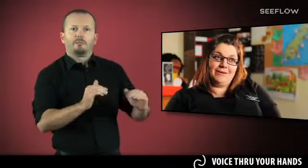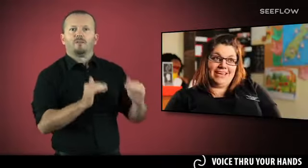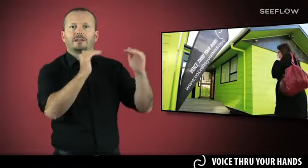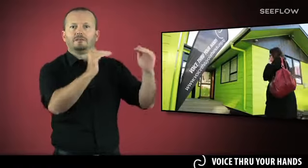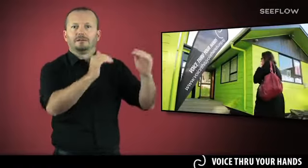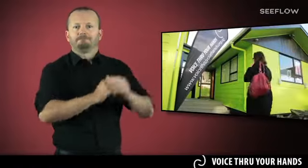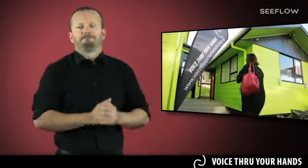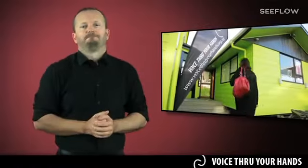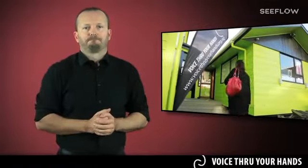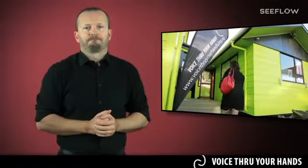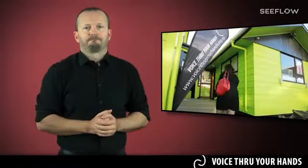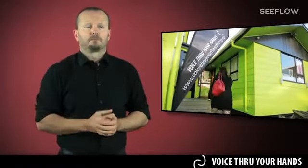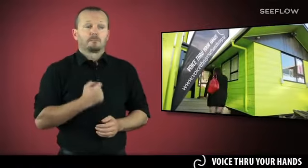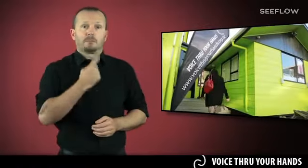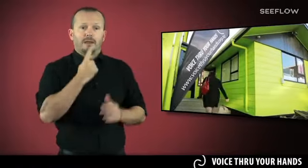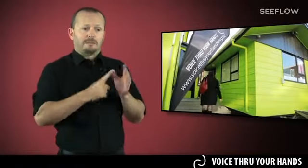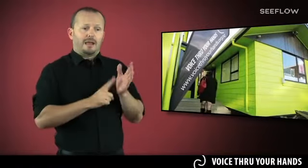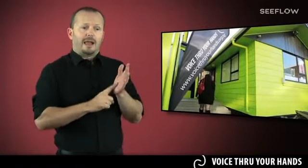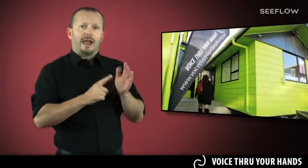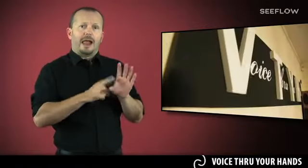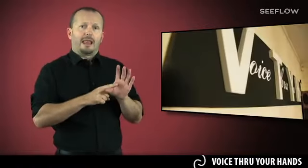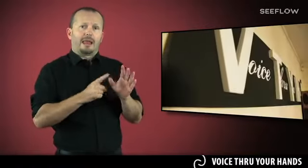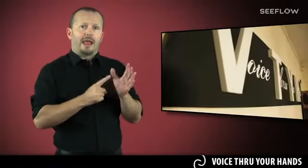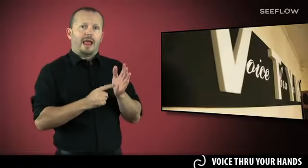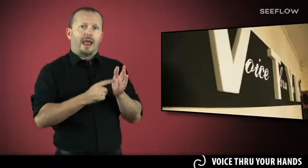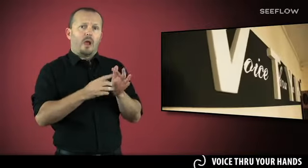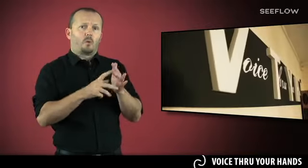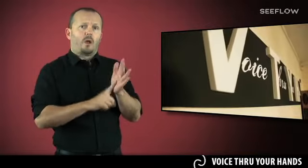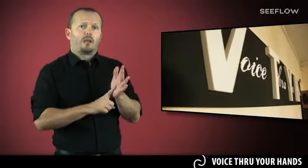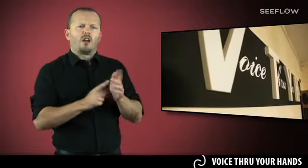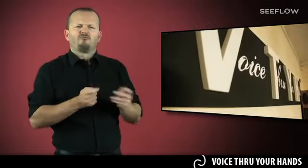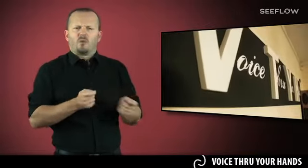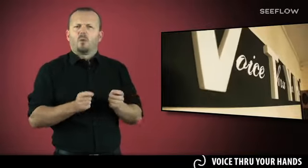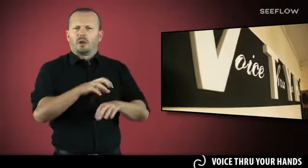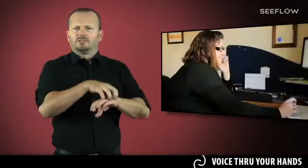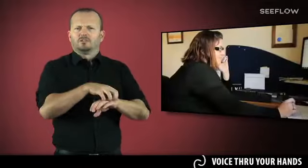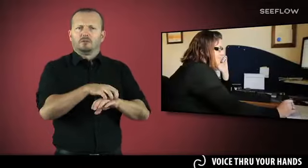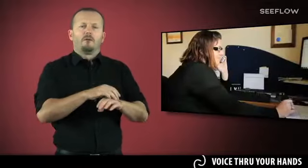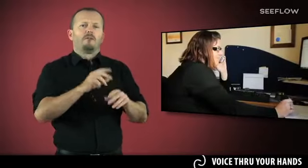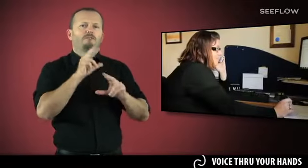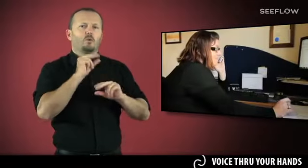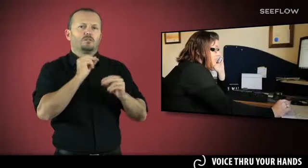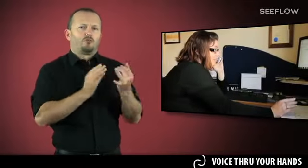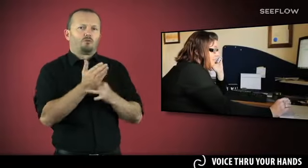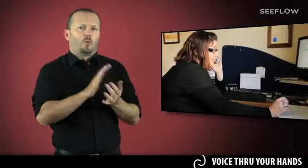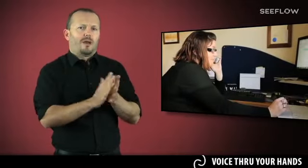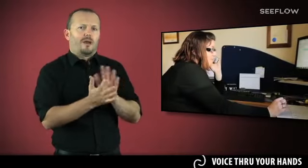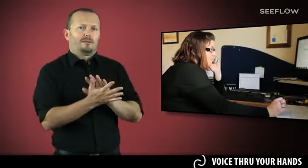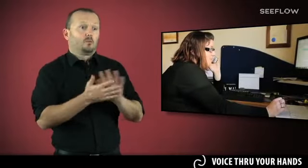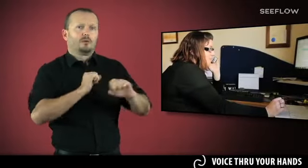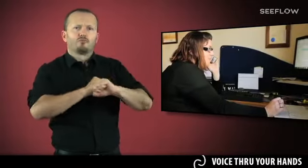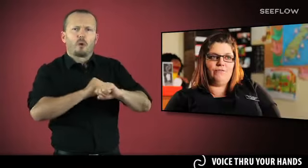name's Ali Atwell, and I run a non-profit organisation called Voice Through Your Hands, and we're about promoting